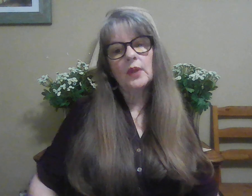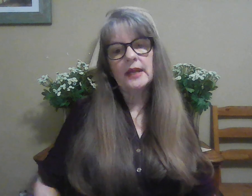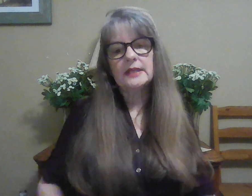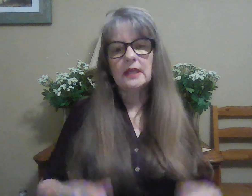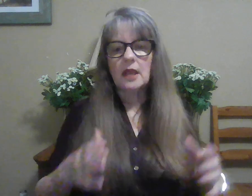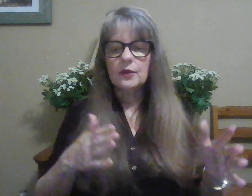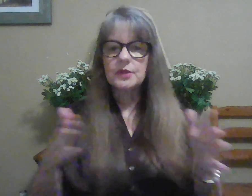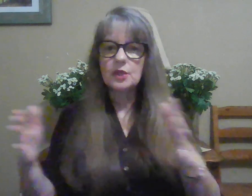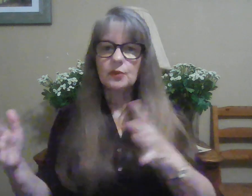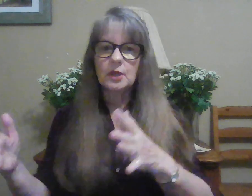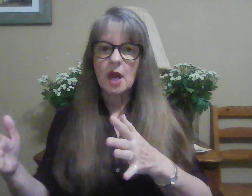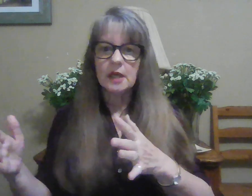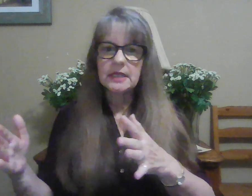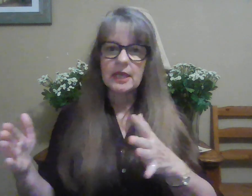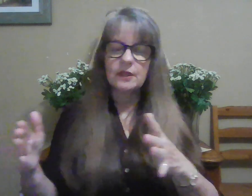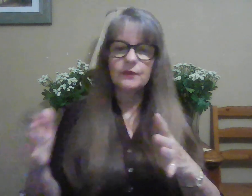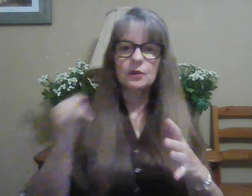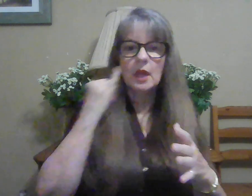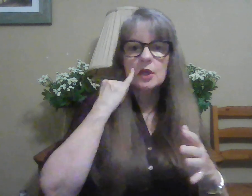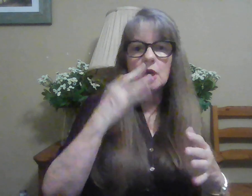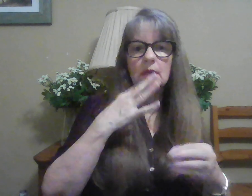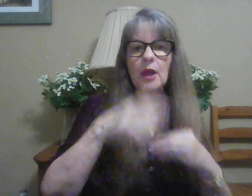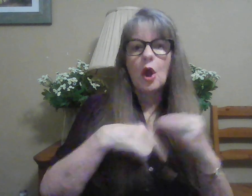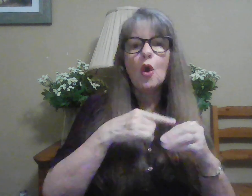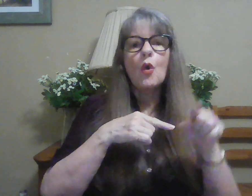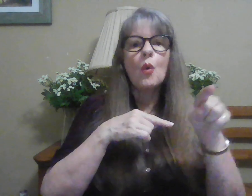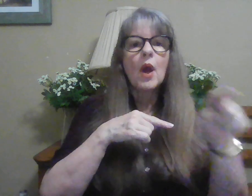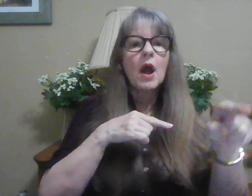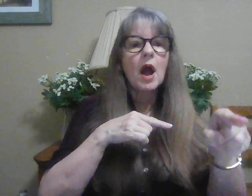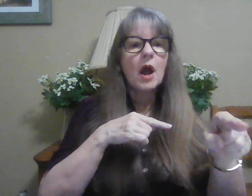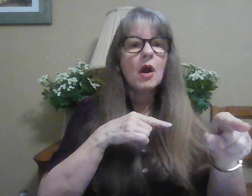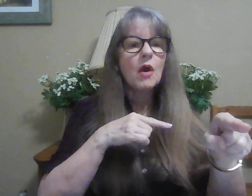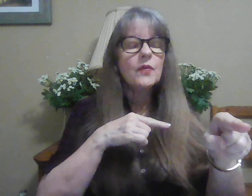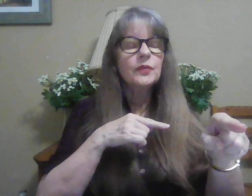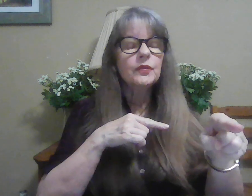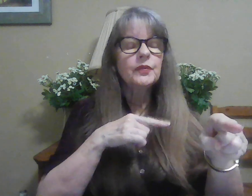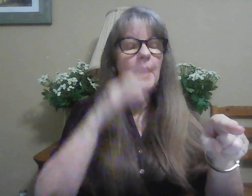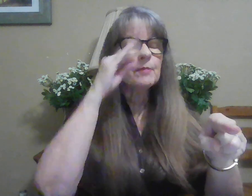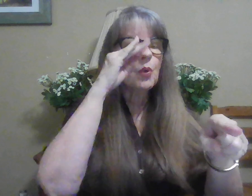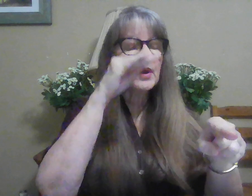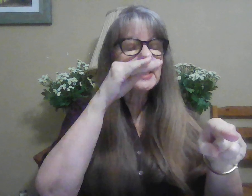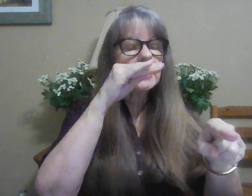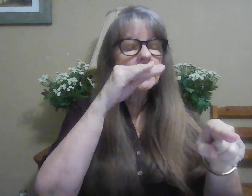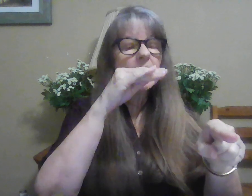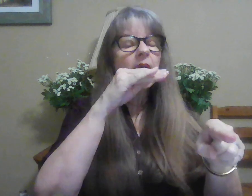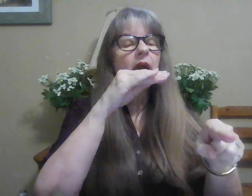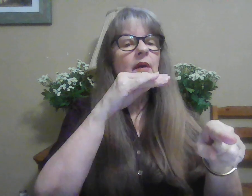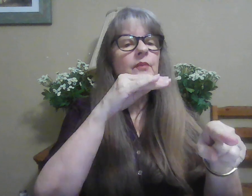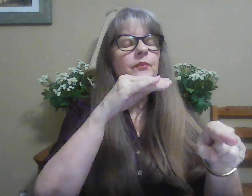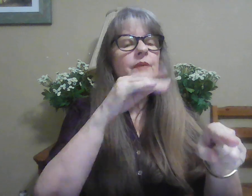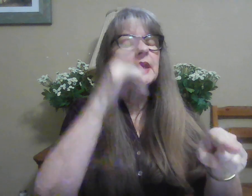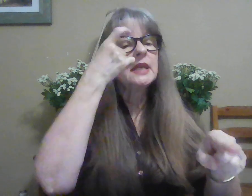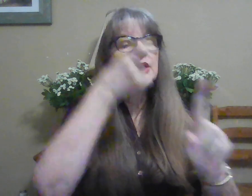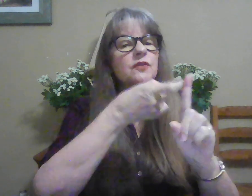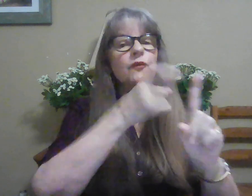I said, a lot of those things are in context. If you're talking about, that boy, he's